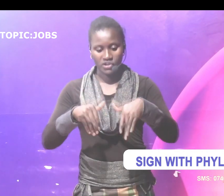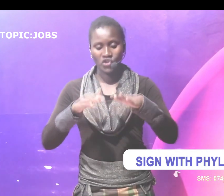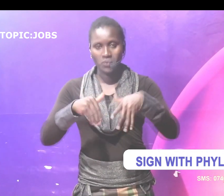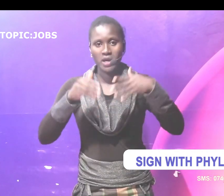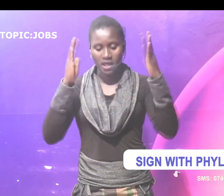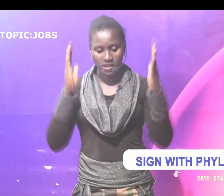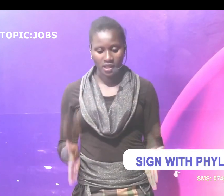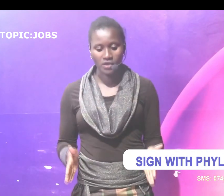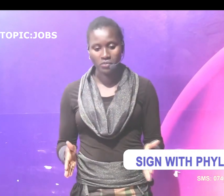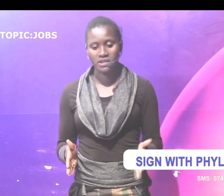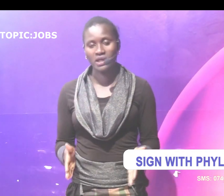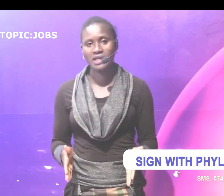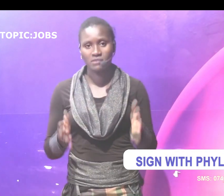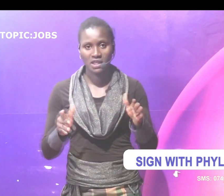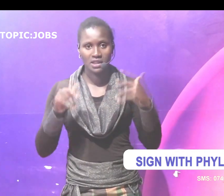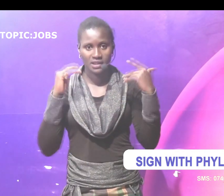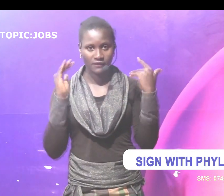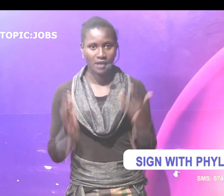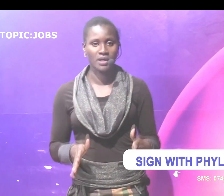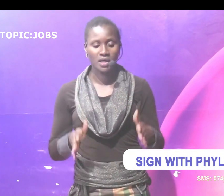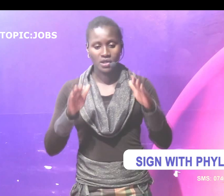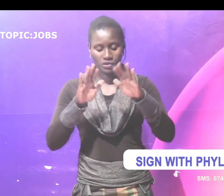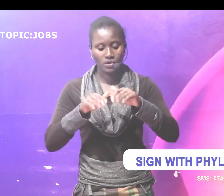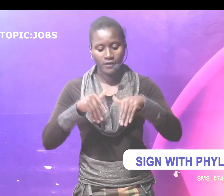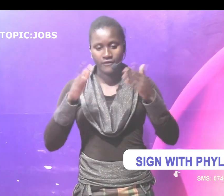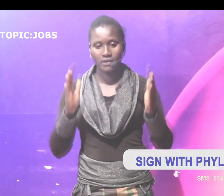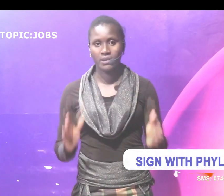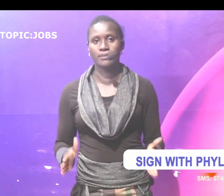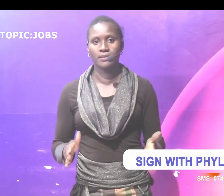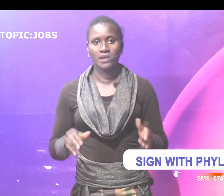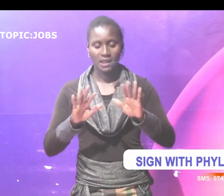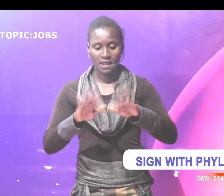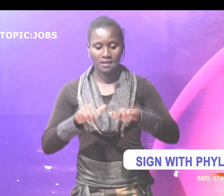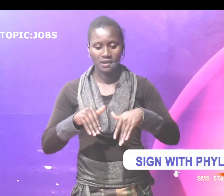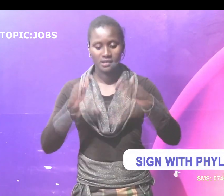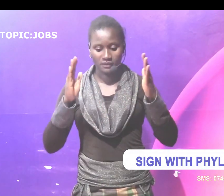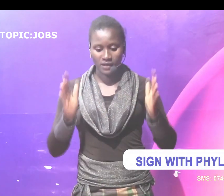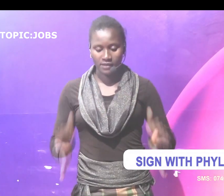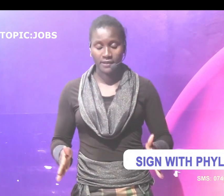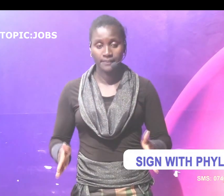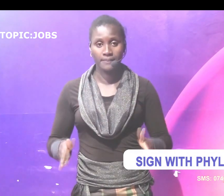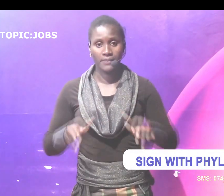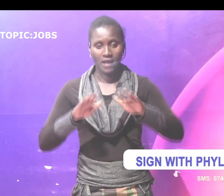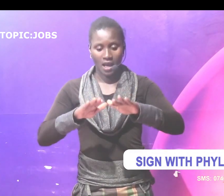jembe, and then you personalize, meaning it is a farmer. So farmer, like this, farmer, a